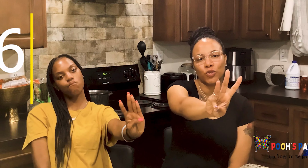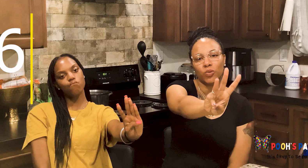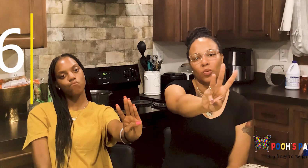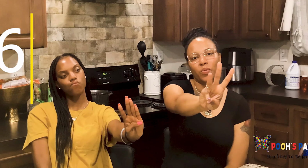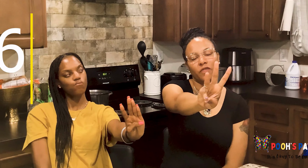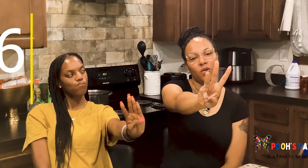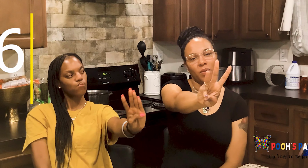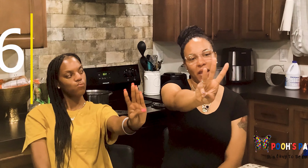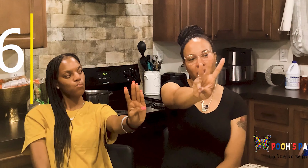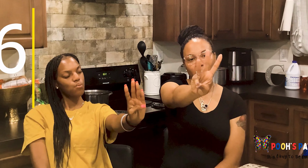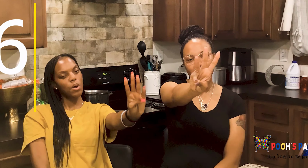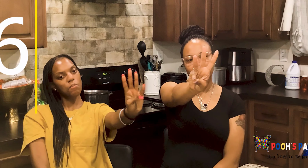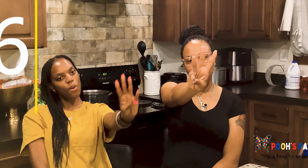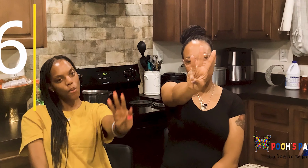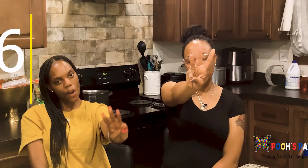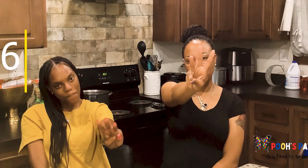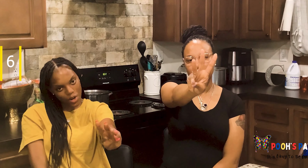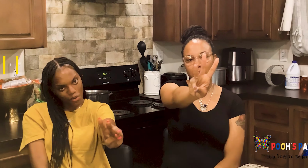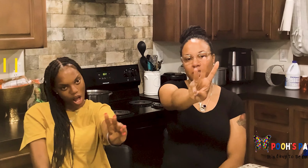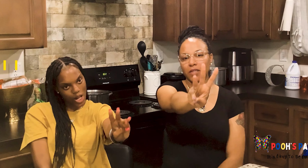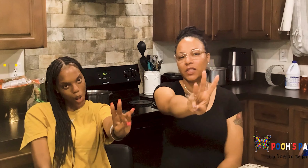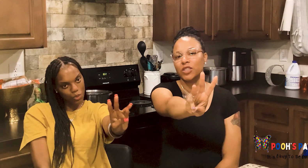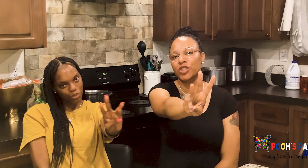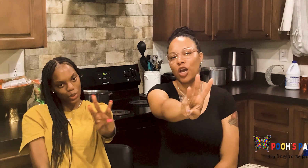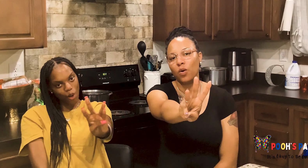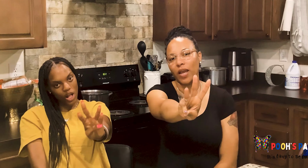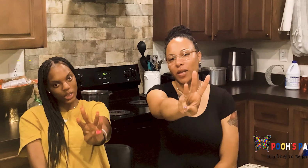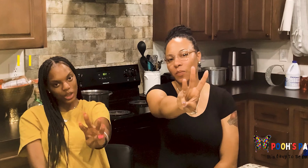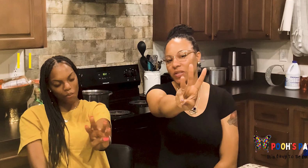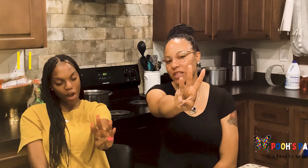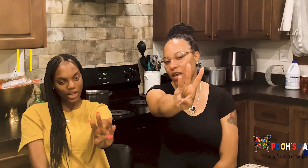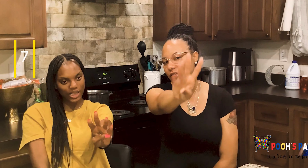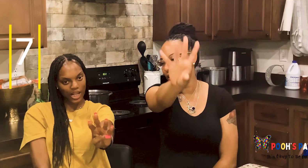To perform a number 7, to show a number 7.